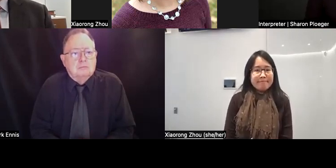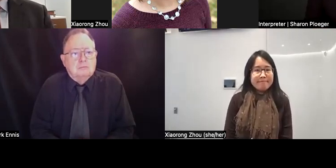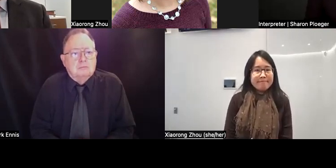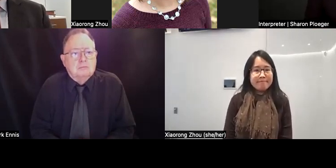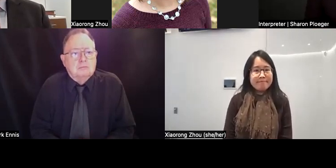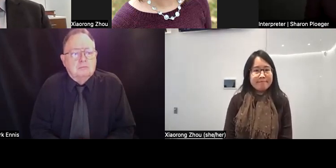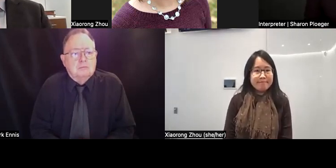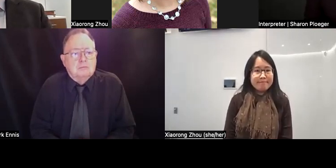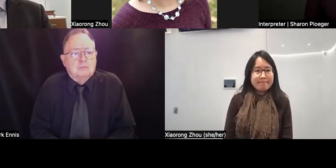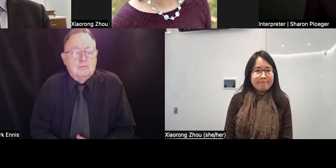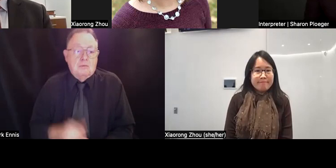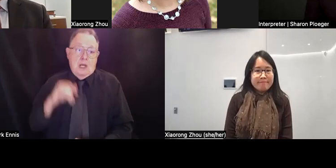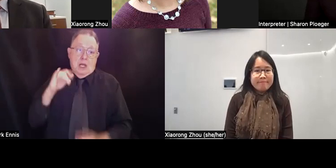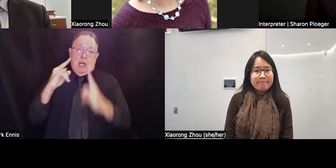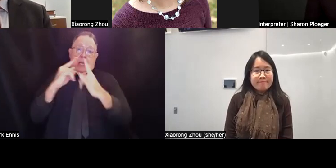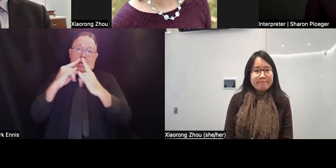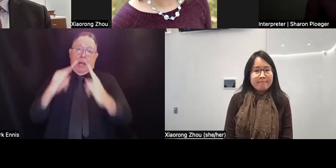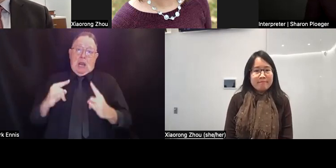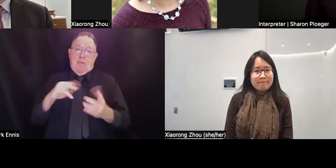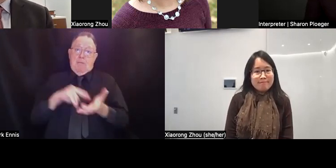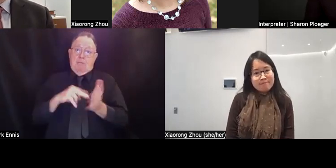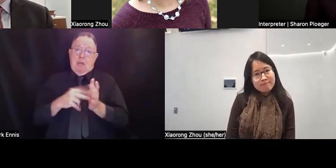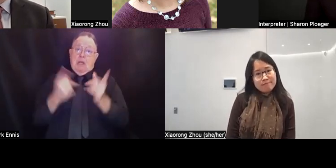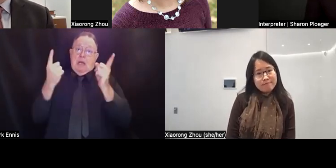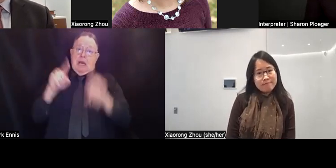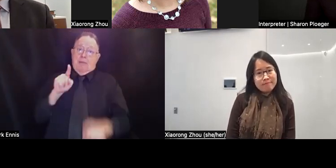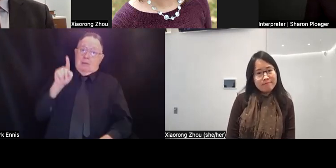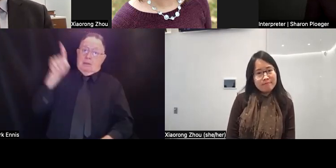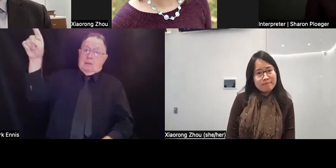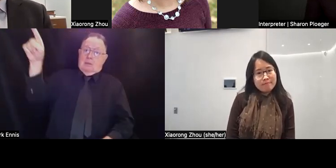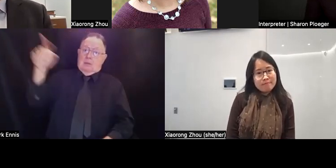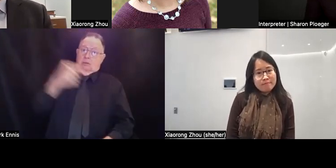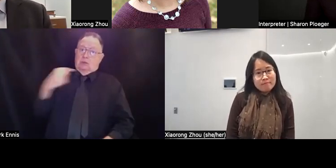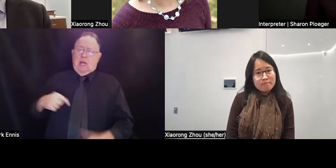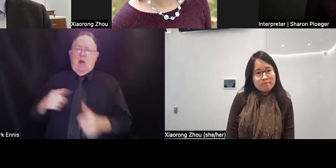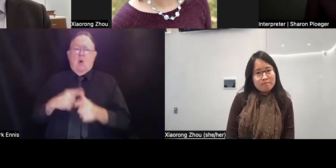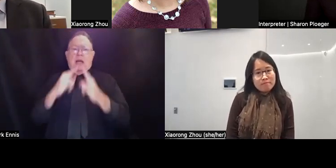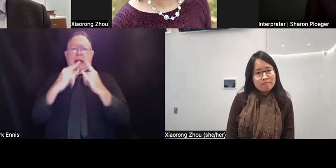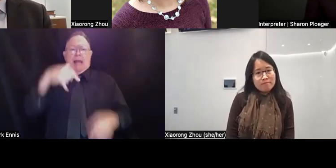So will this camp take place in China or in the United States?